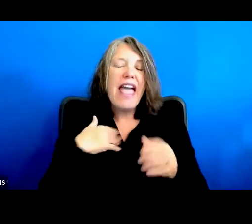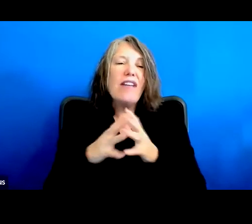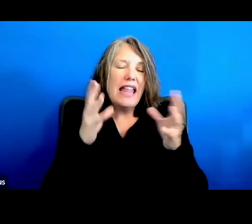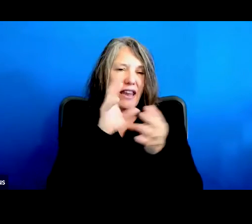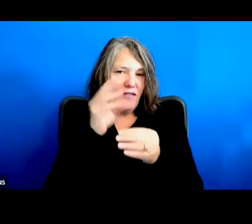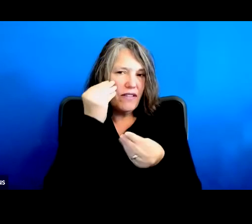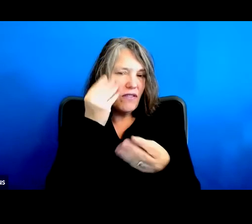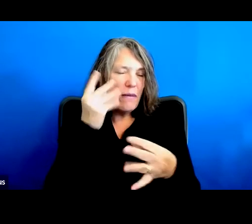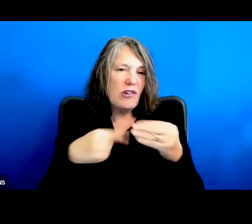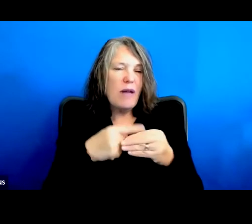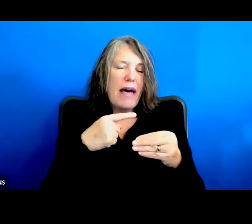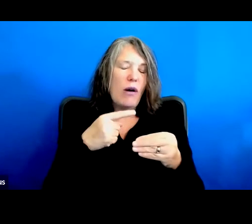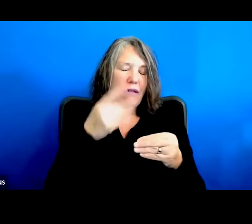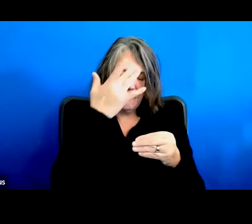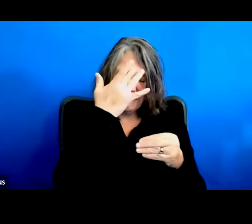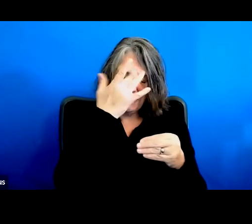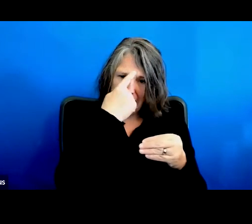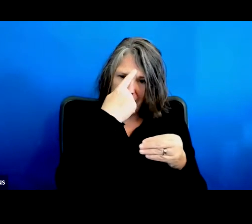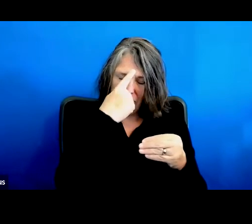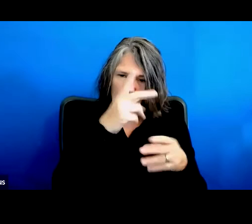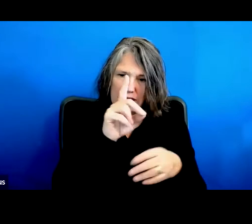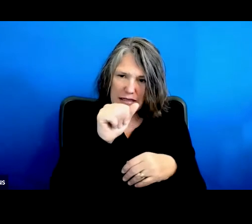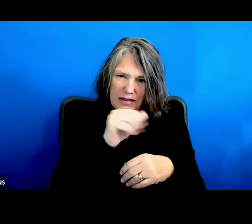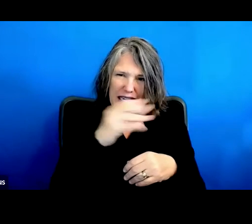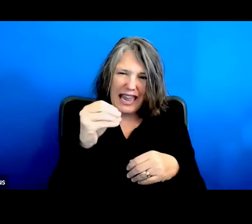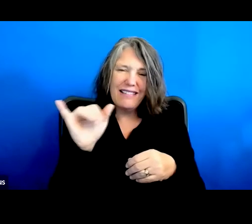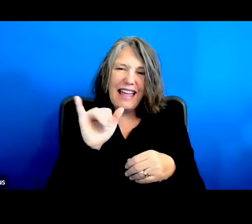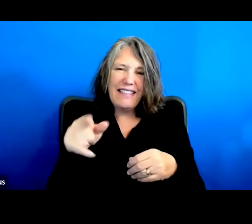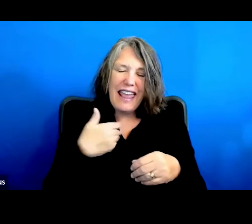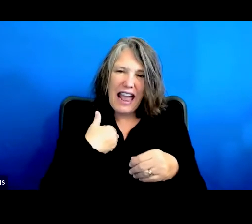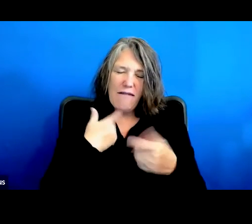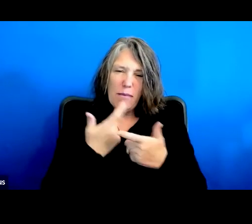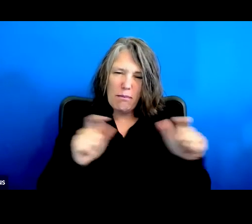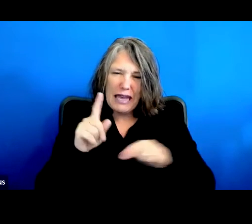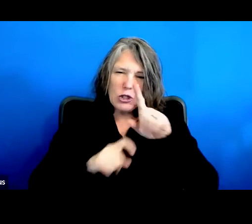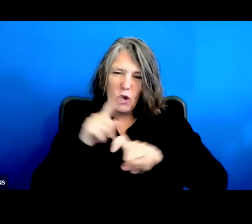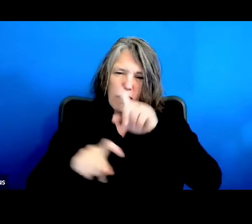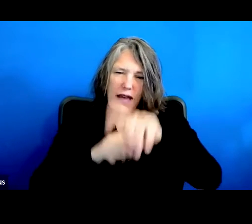developmental disability they have a big survey